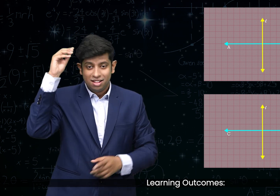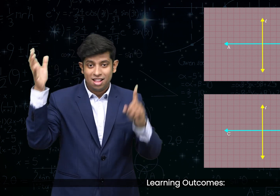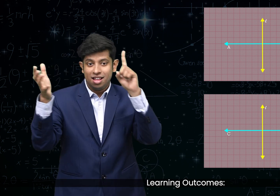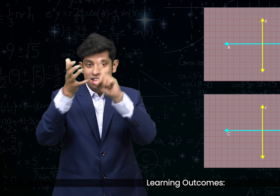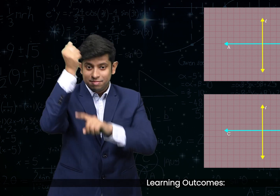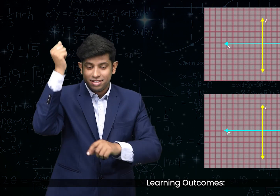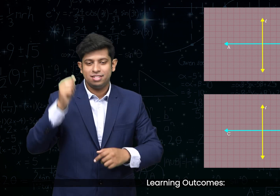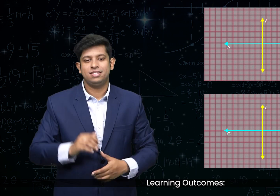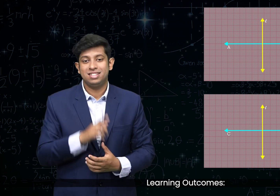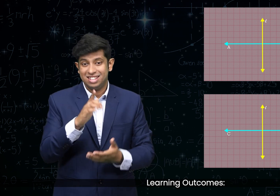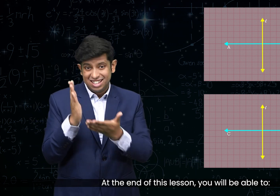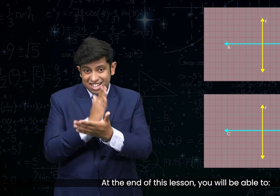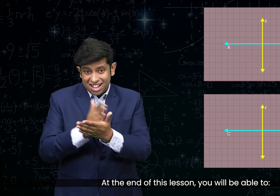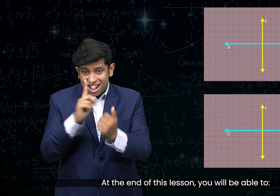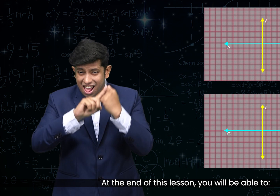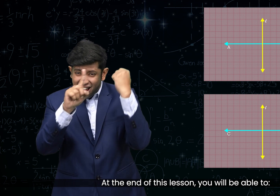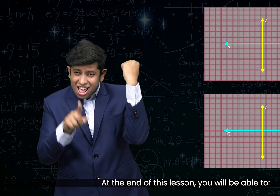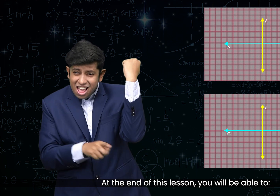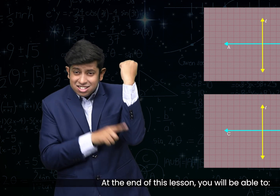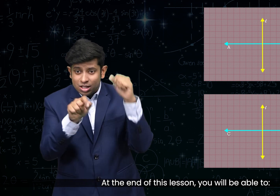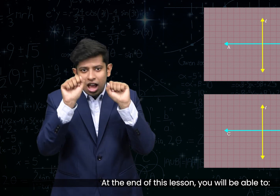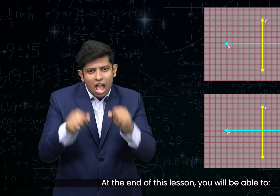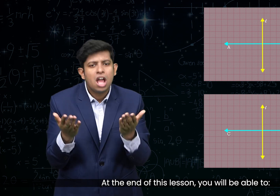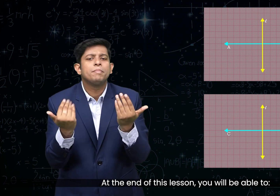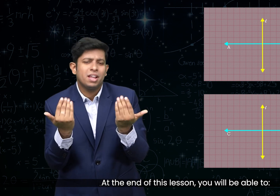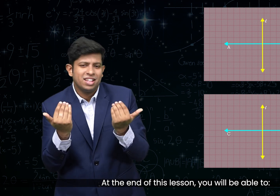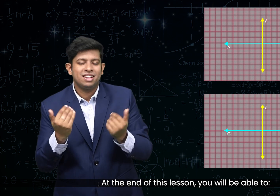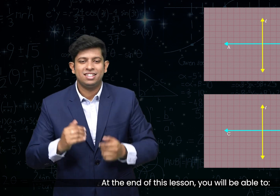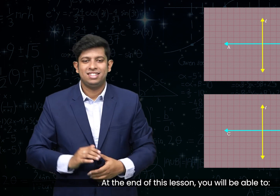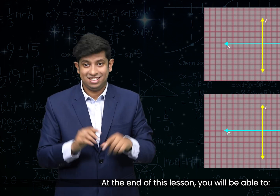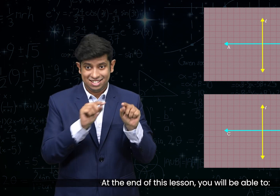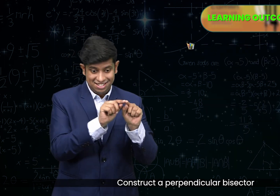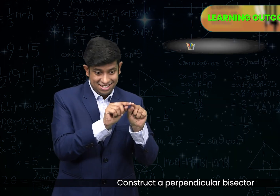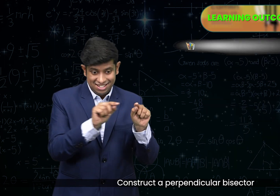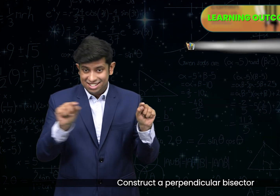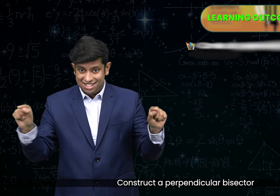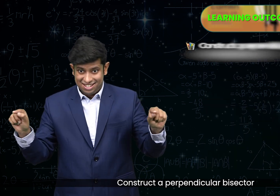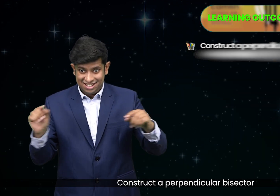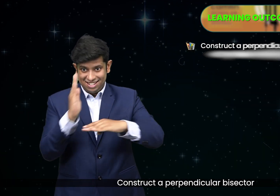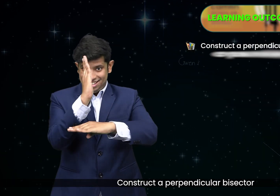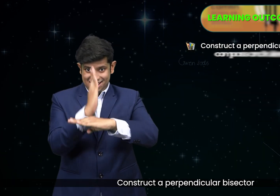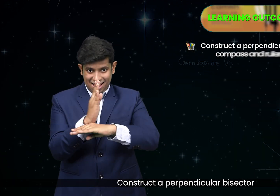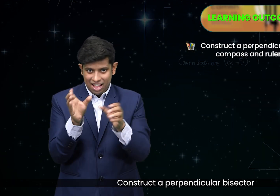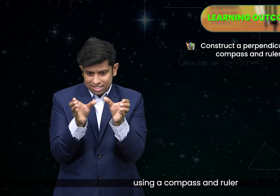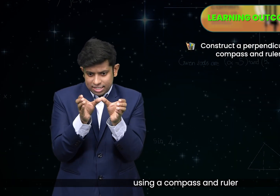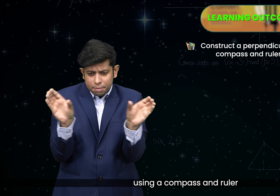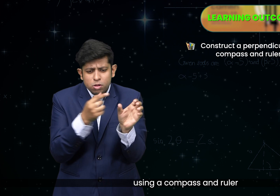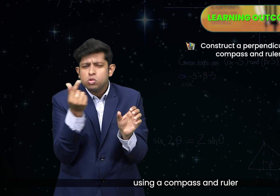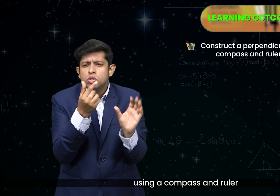Learning outcomes. At the end of this lesson, you will be able to construct a perpendicular bisector using a compass